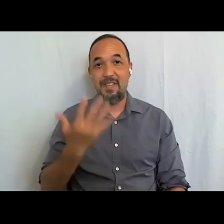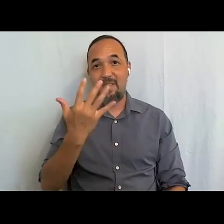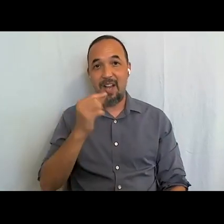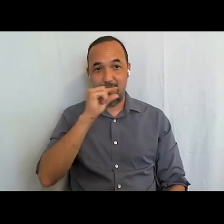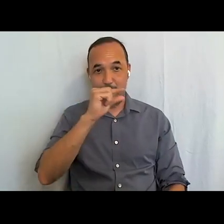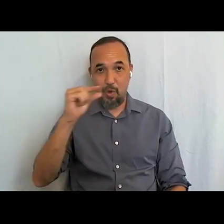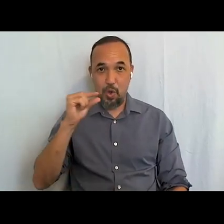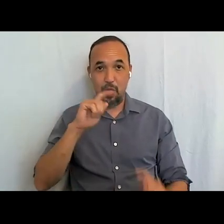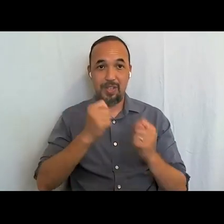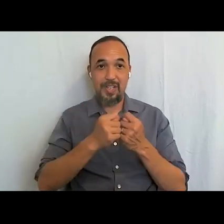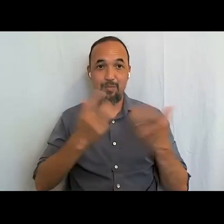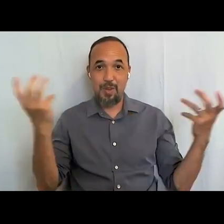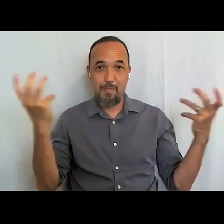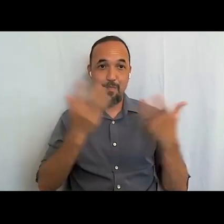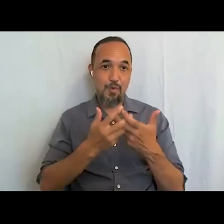like,